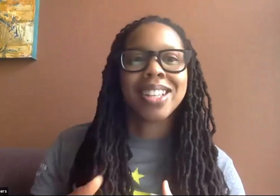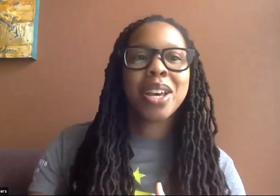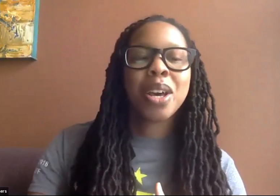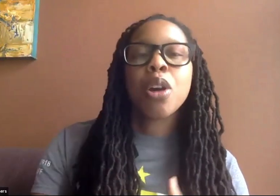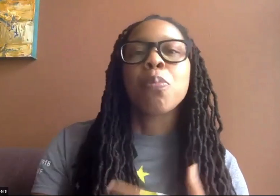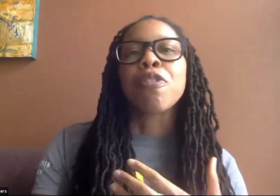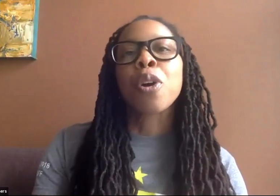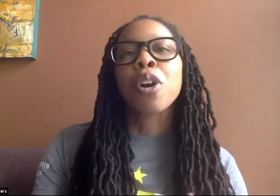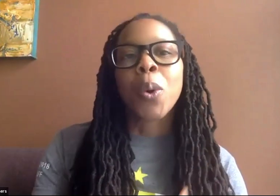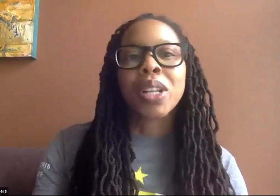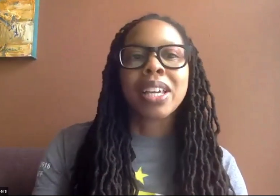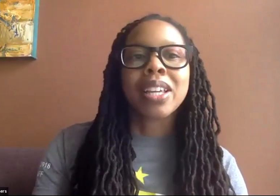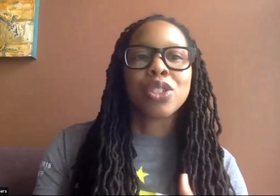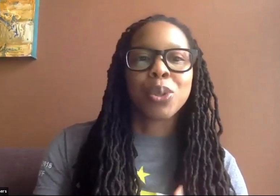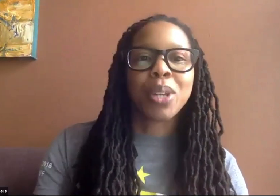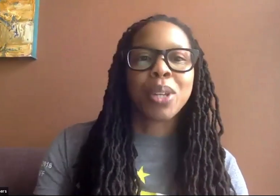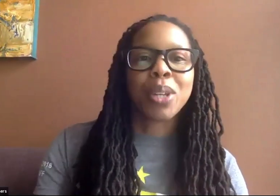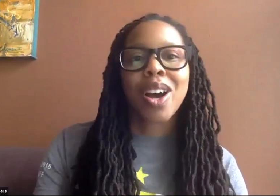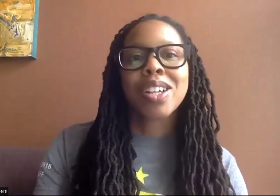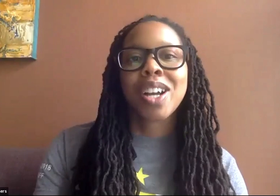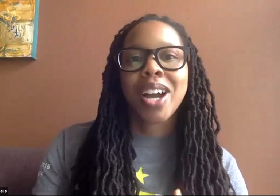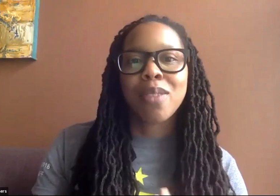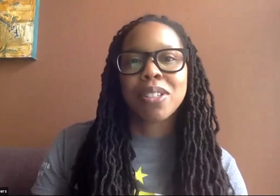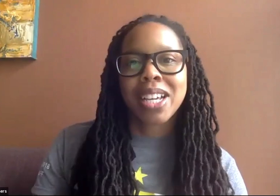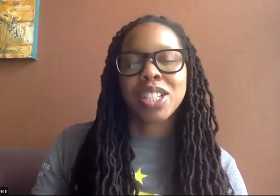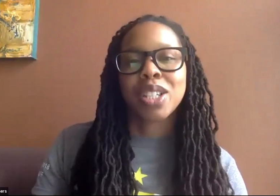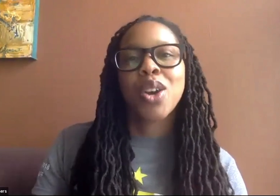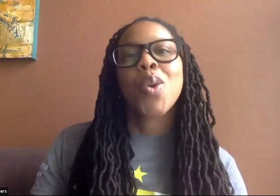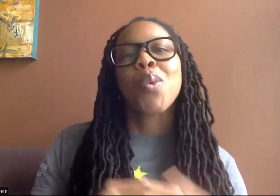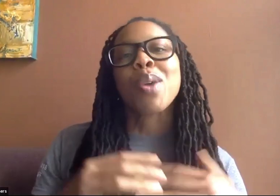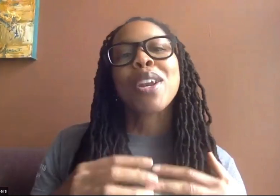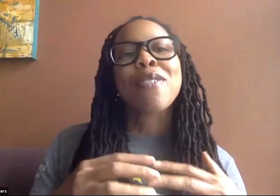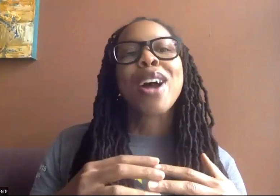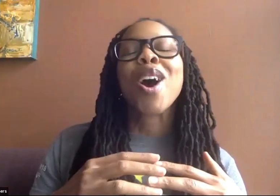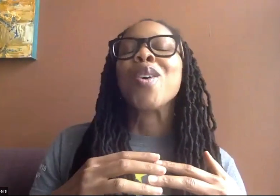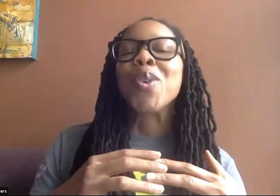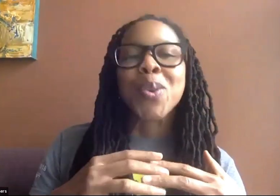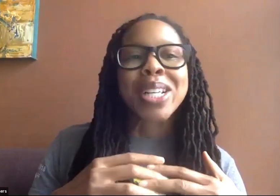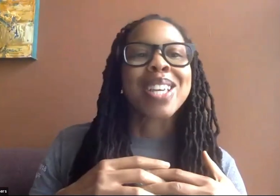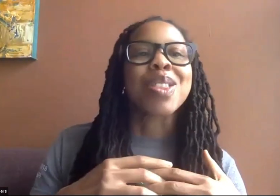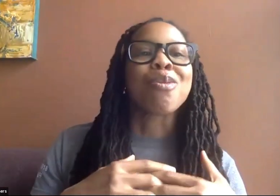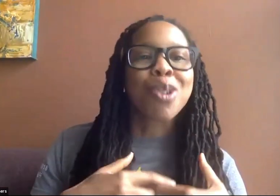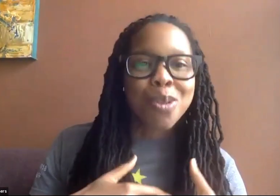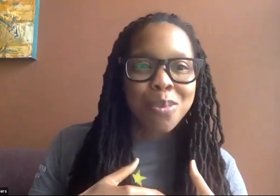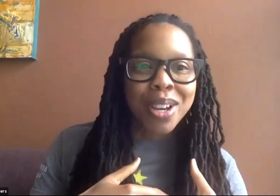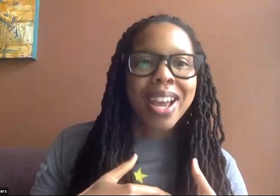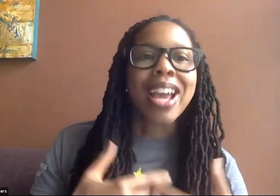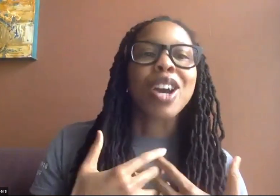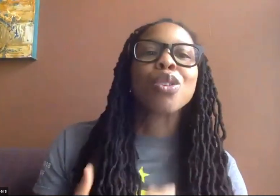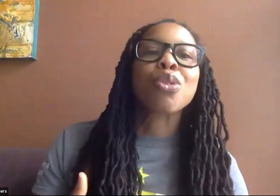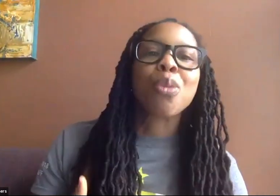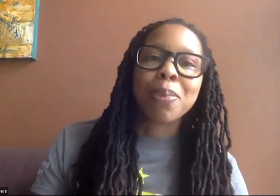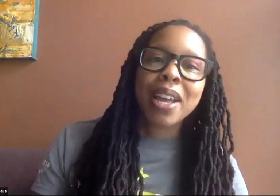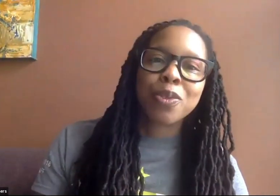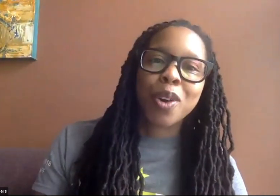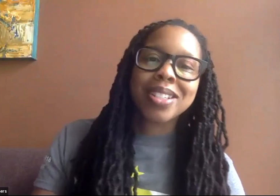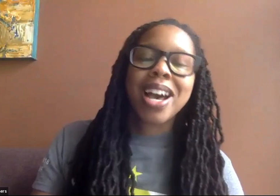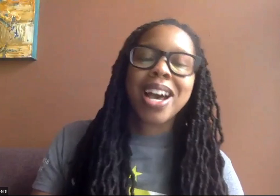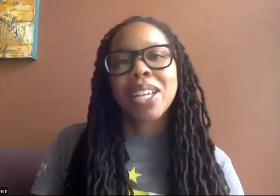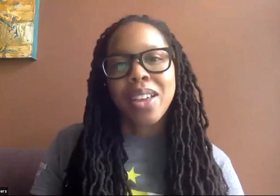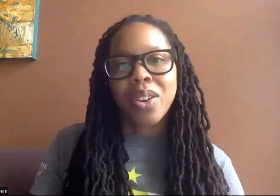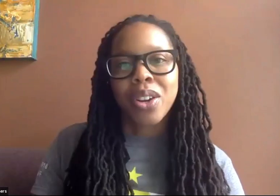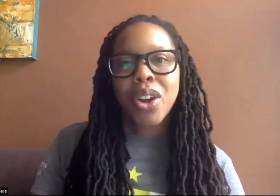Richardson. Before Courtland, Judy, and I launch our conversation, we want to find out who is in the room and go through our plans